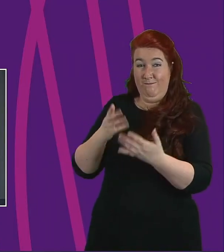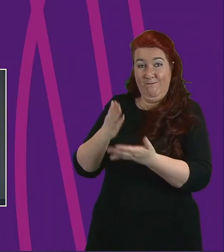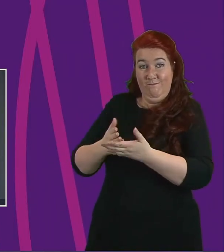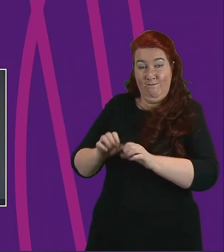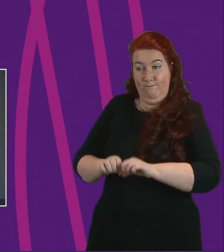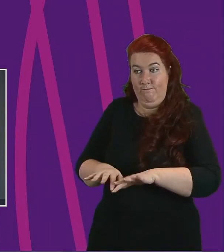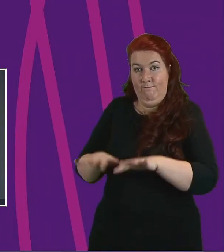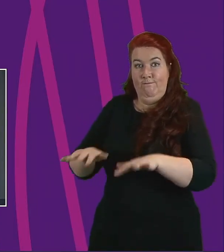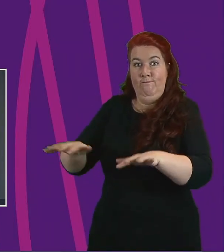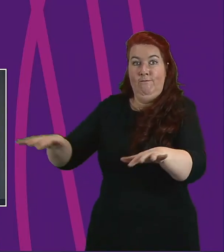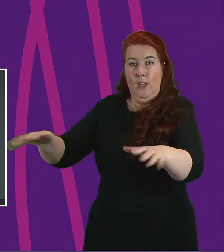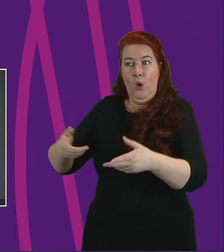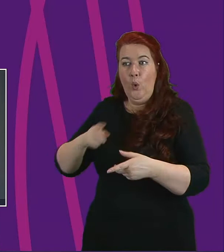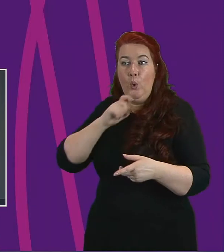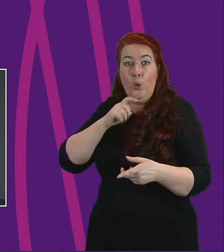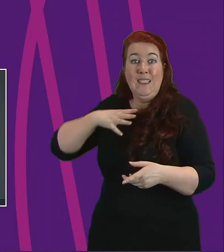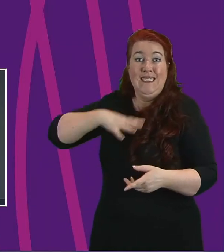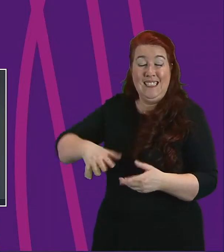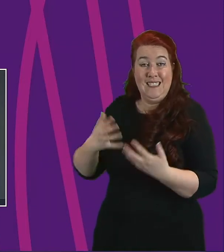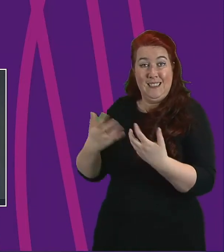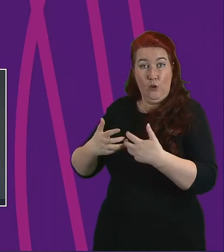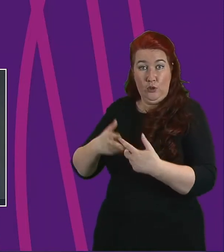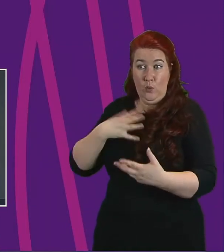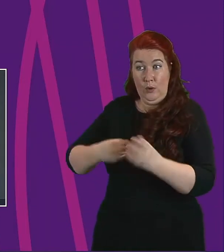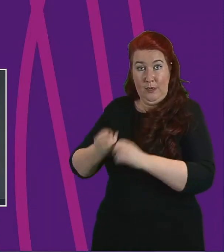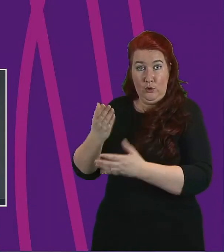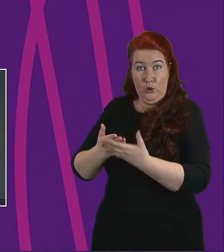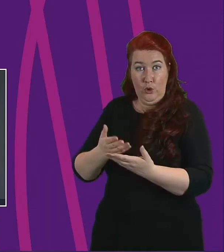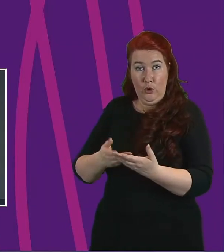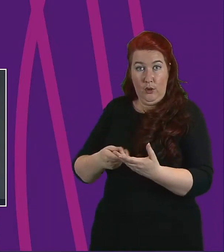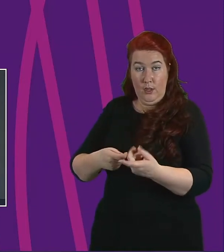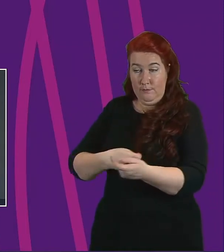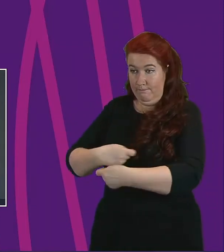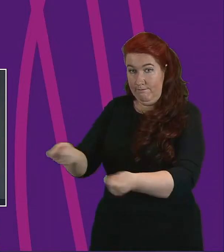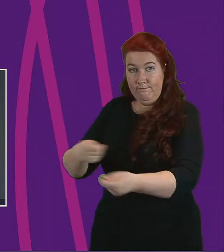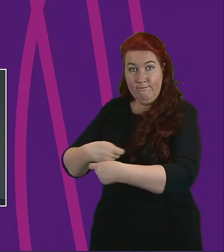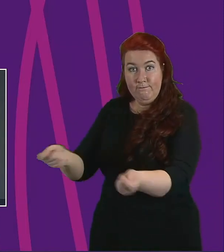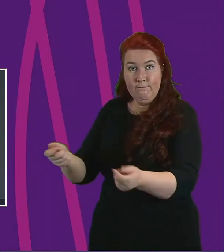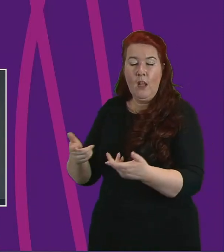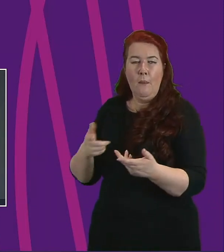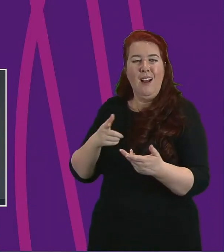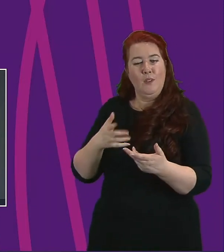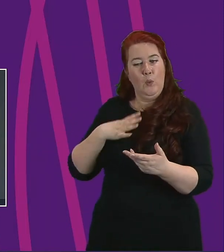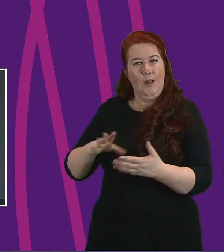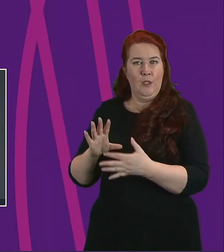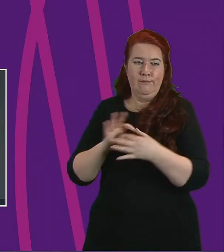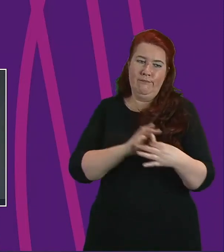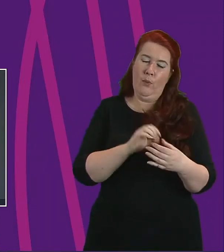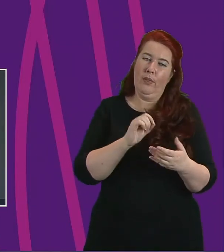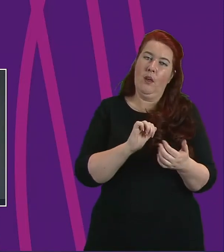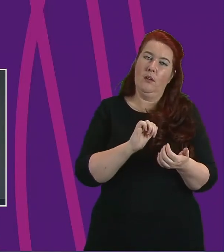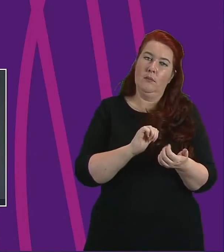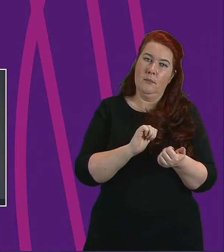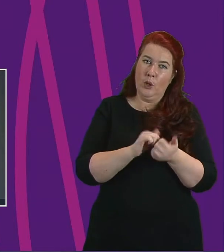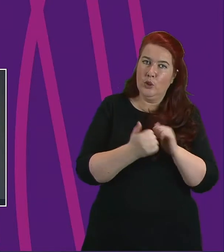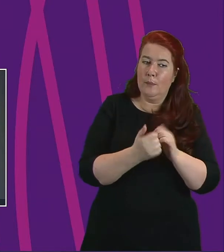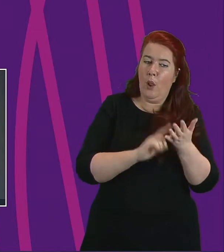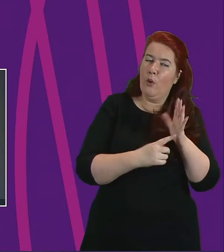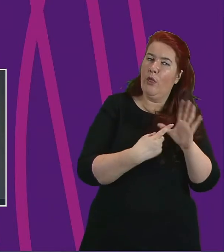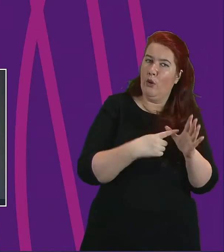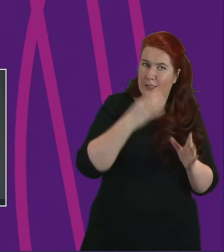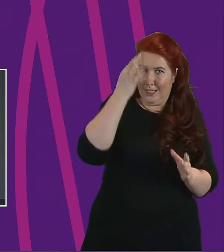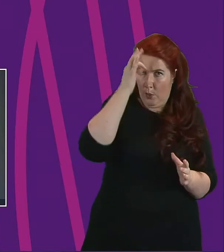young people who require it, and for that we need to have an effective partnership with local authorities to enable that to be delivered on the